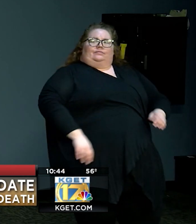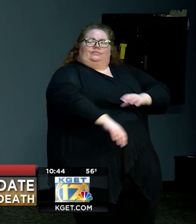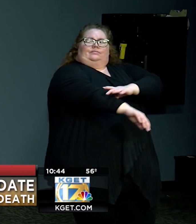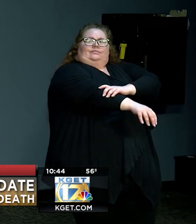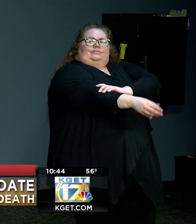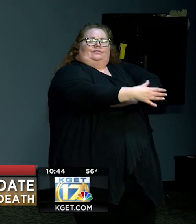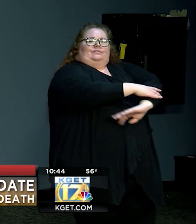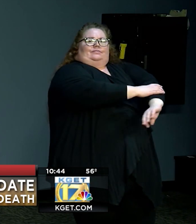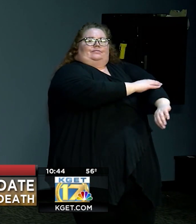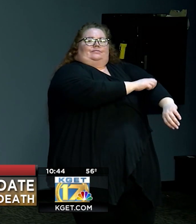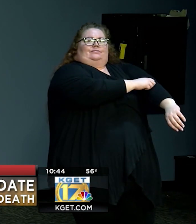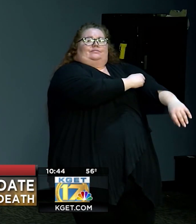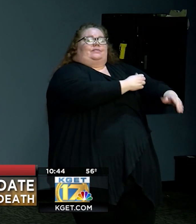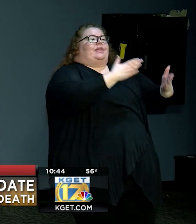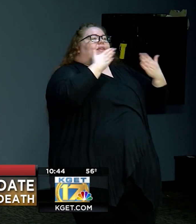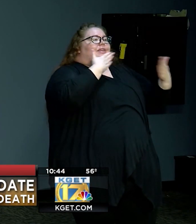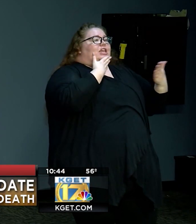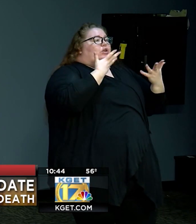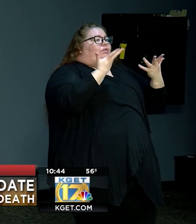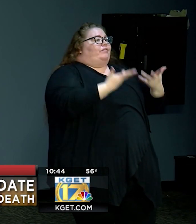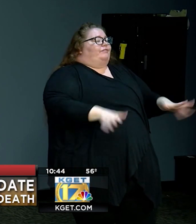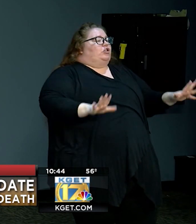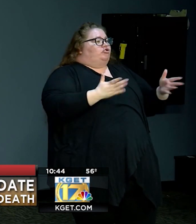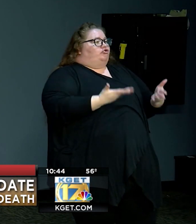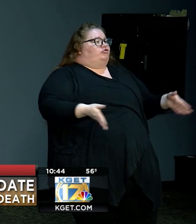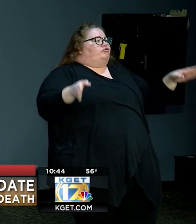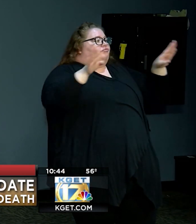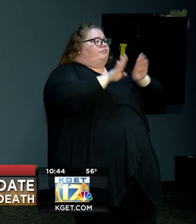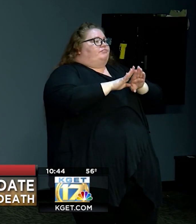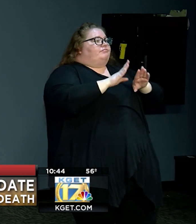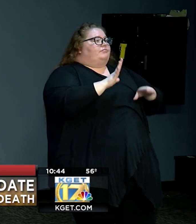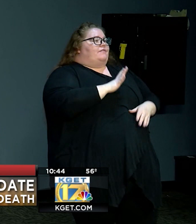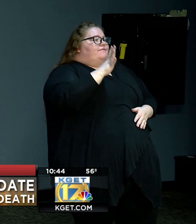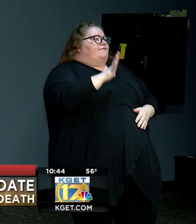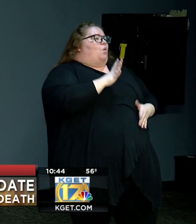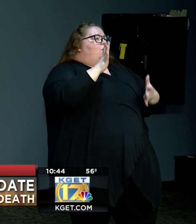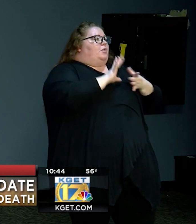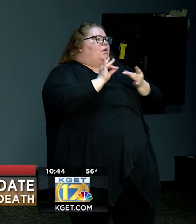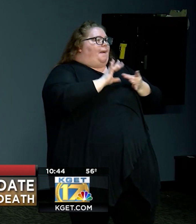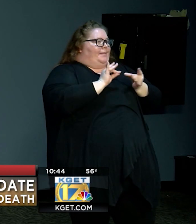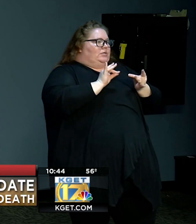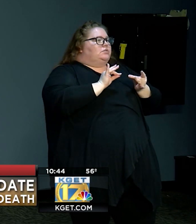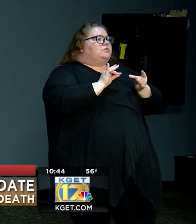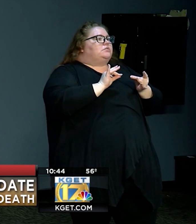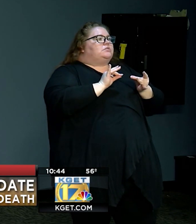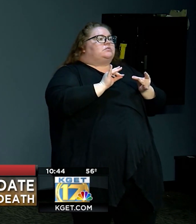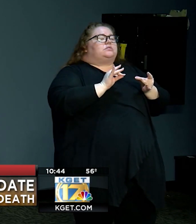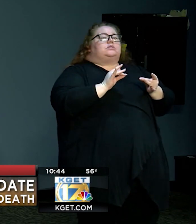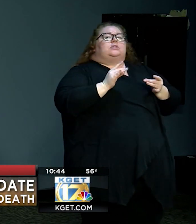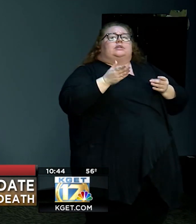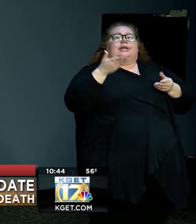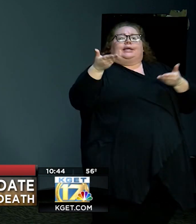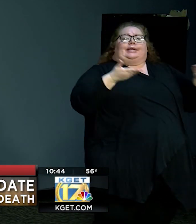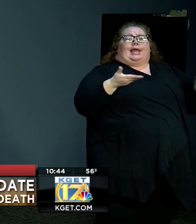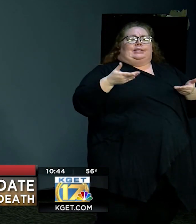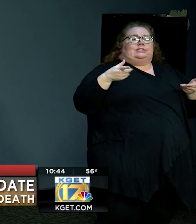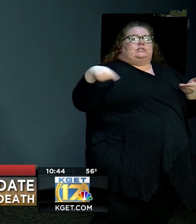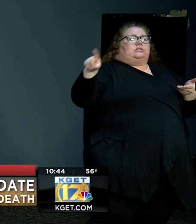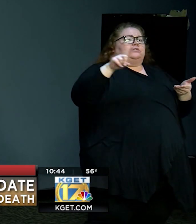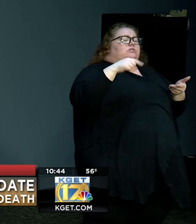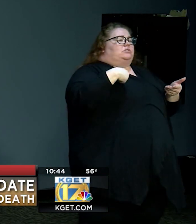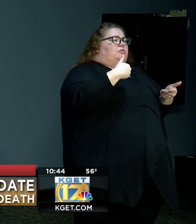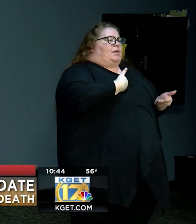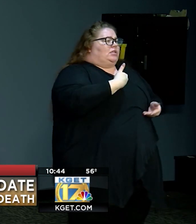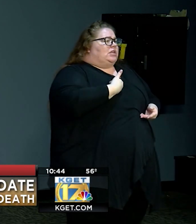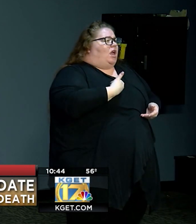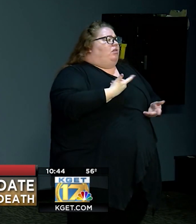Thank you, Dr. Barlow. That completes our formal comments from the press conference. We are, the guest speakers and I are willing to take any questions